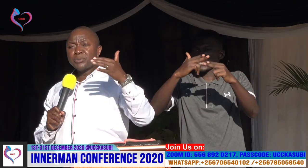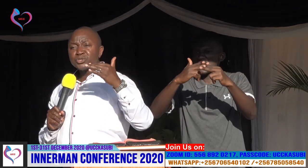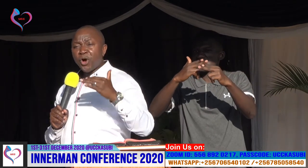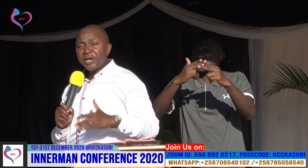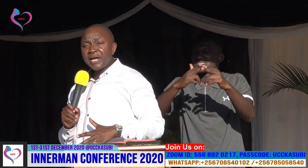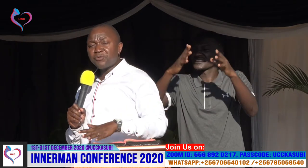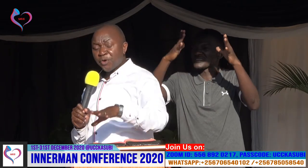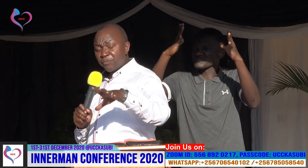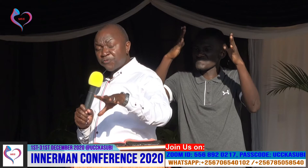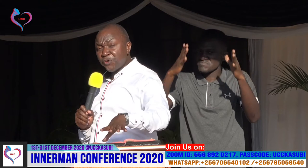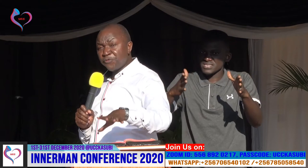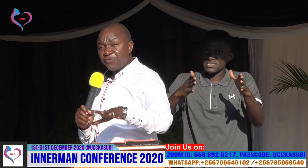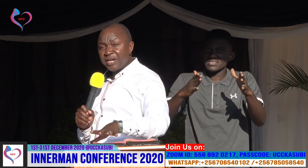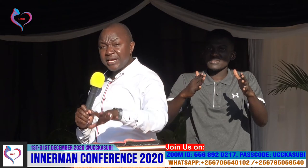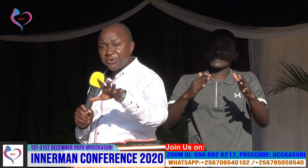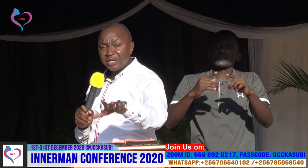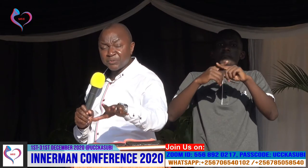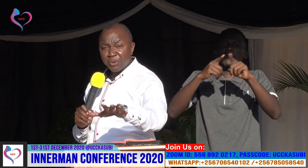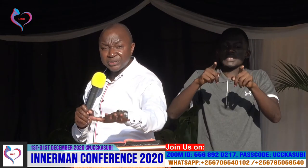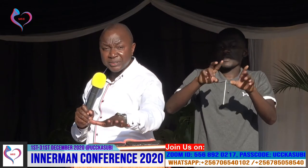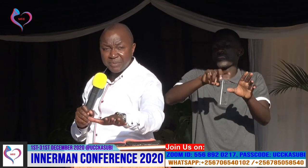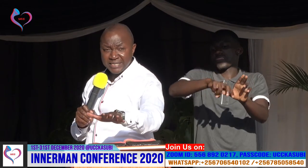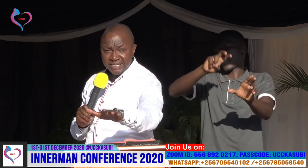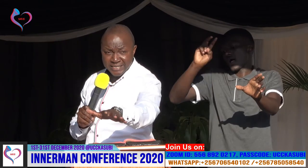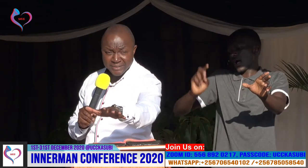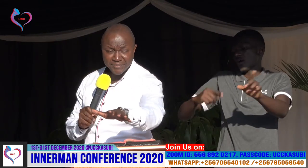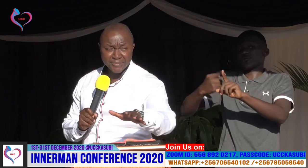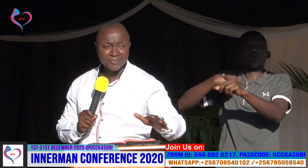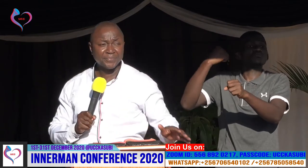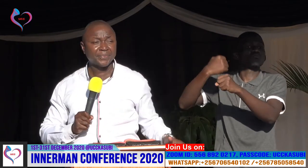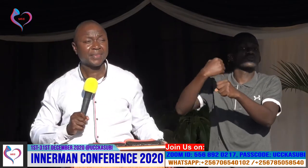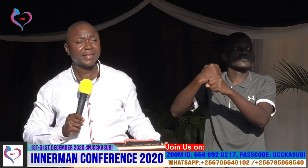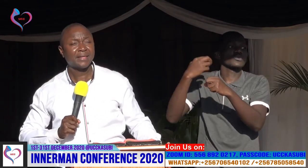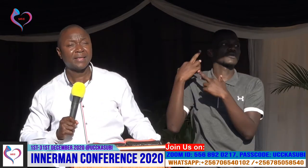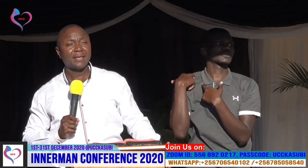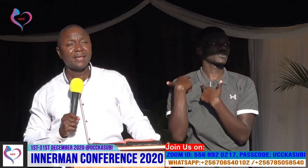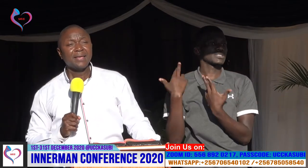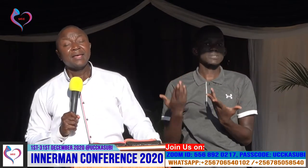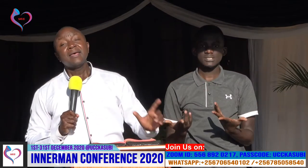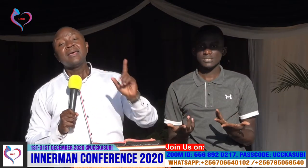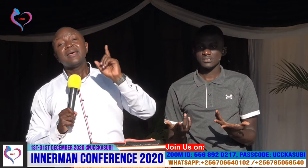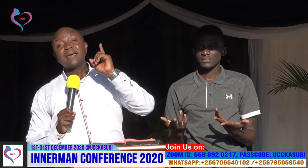and absconded from fulfilling responsibility,